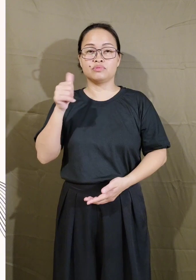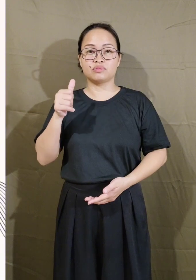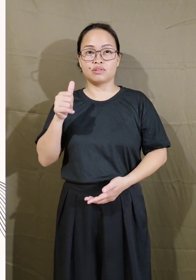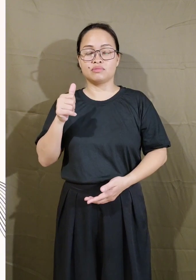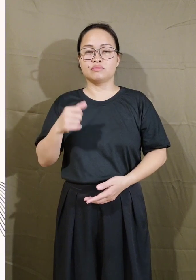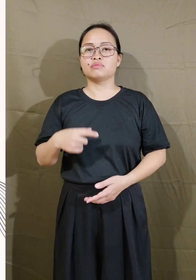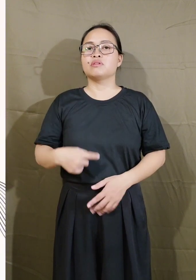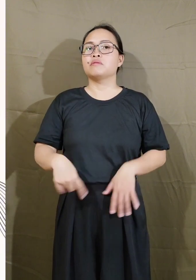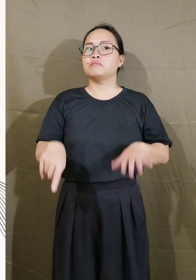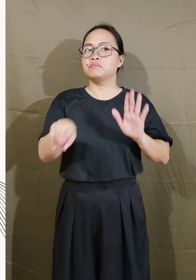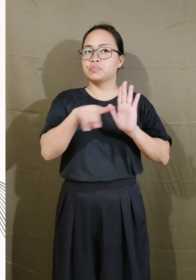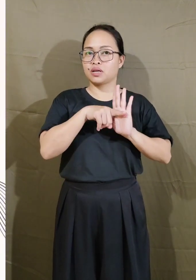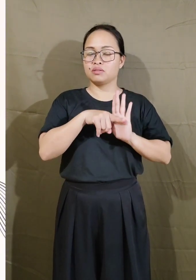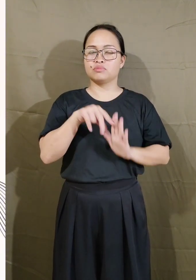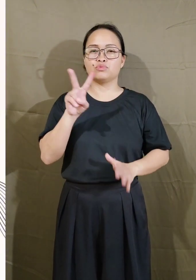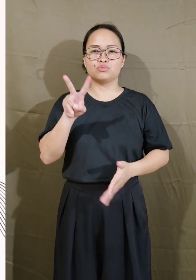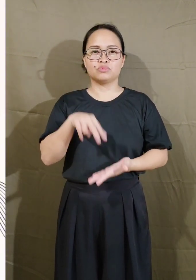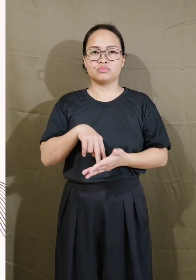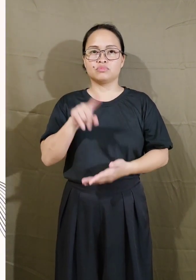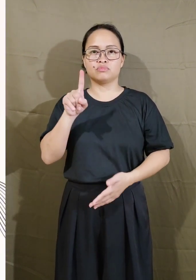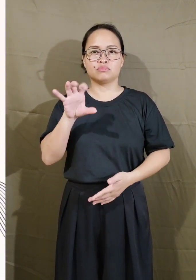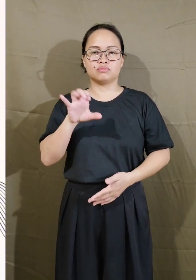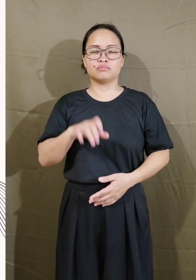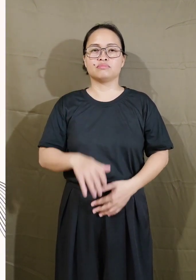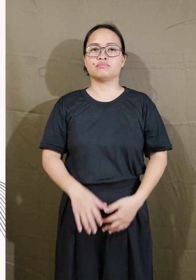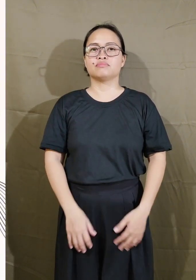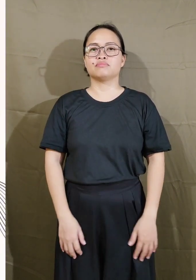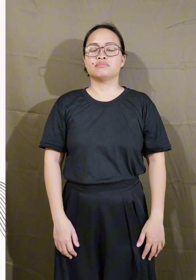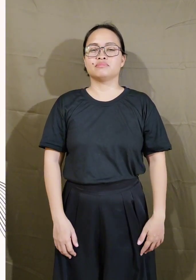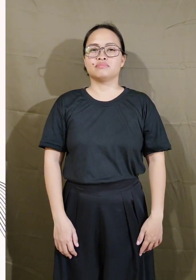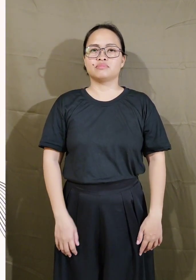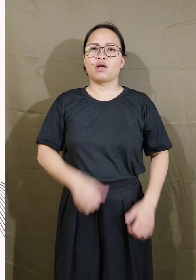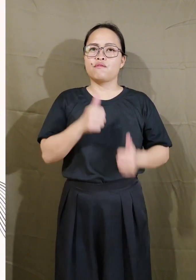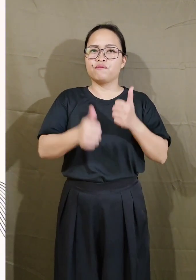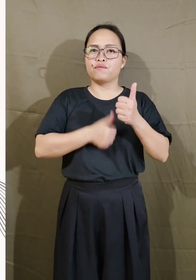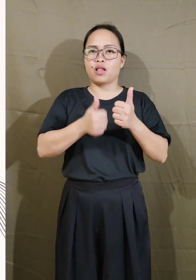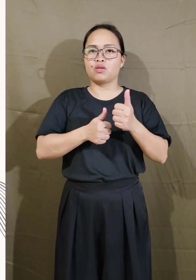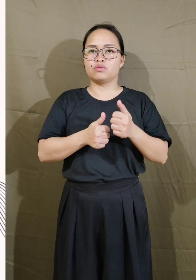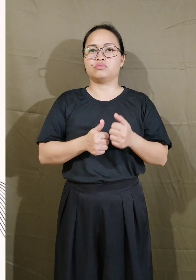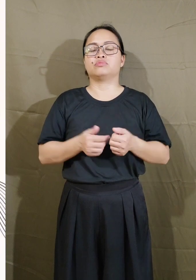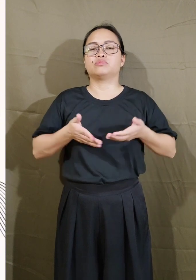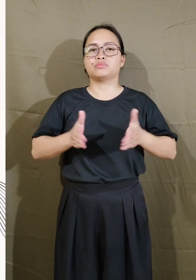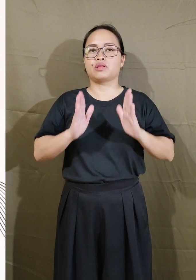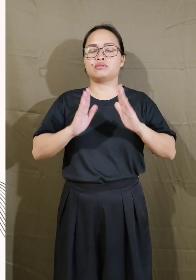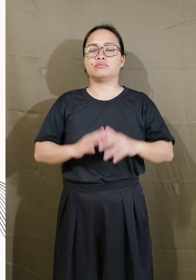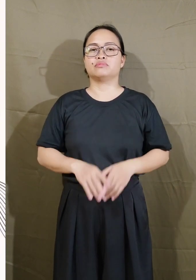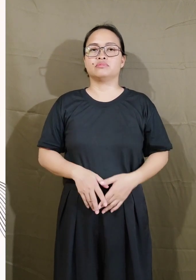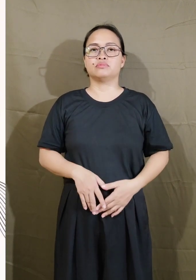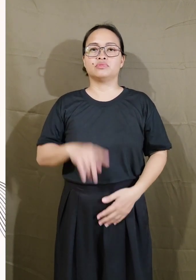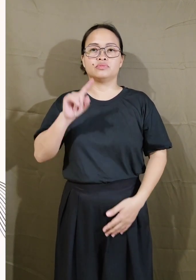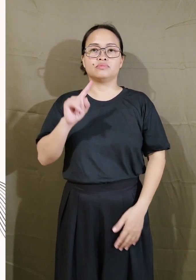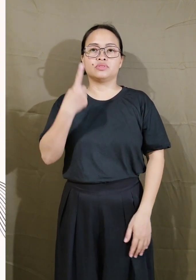3,210 minus 2,100. Now, following the steps, step